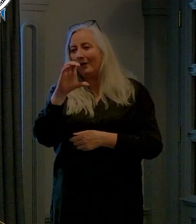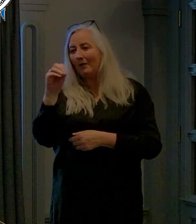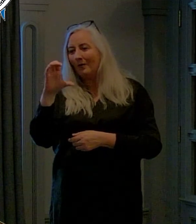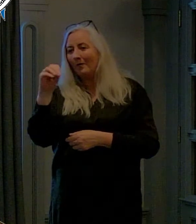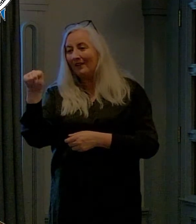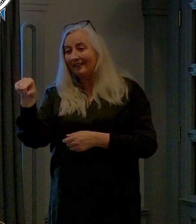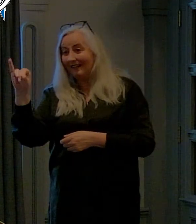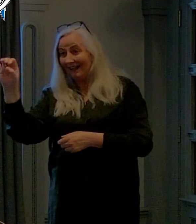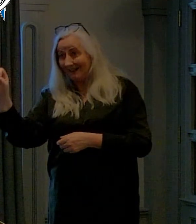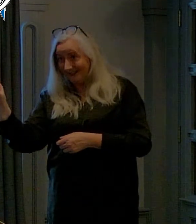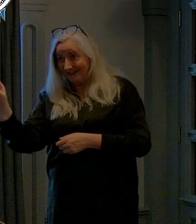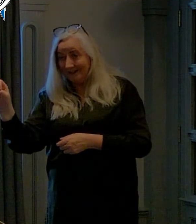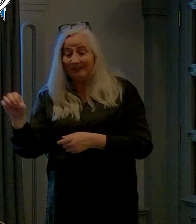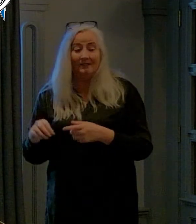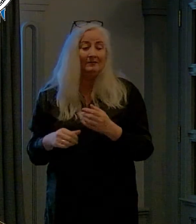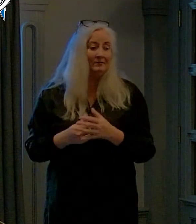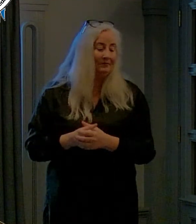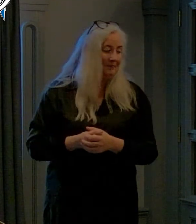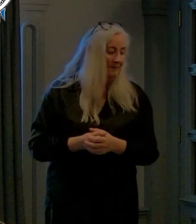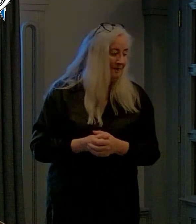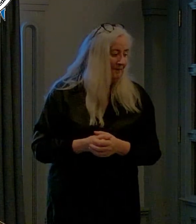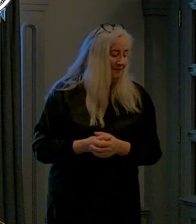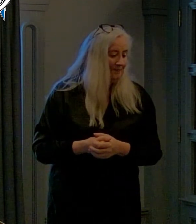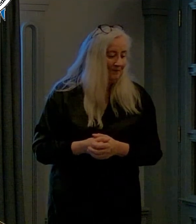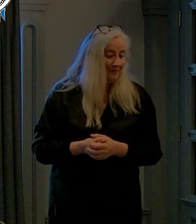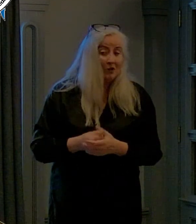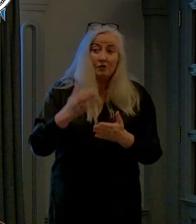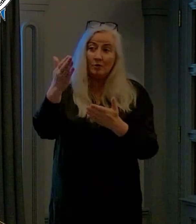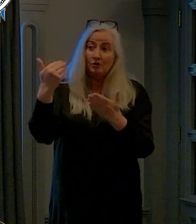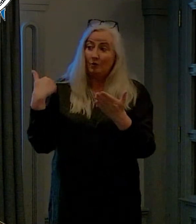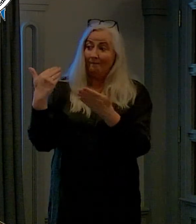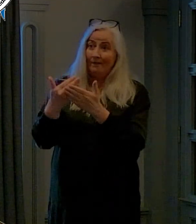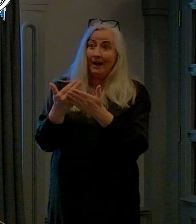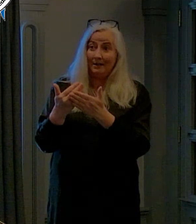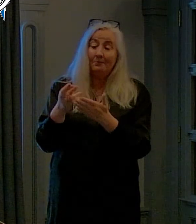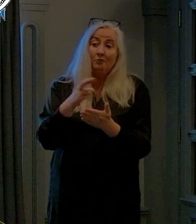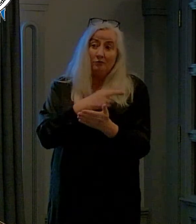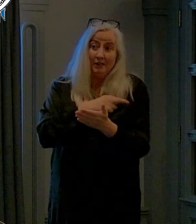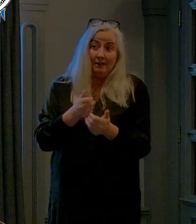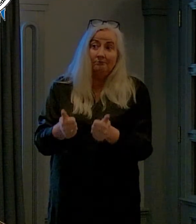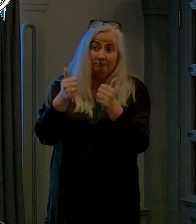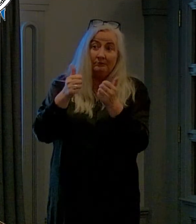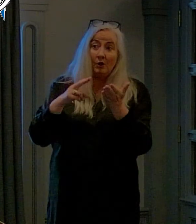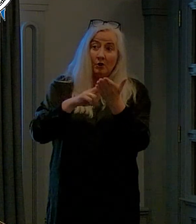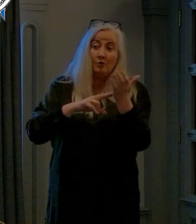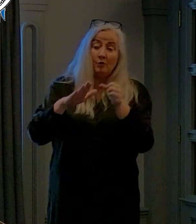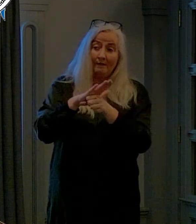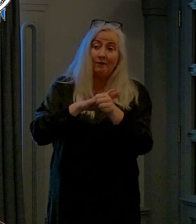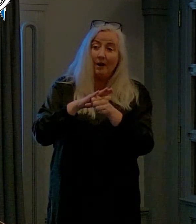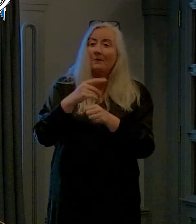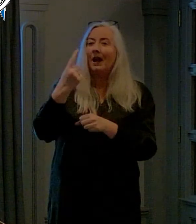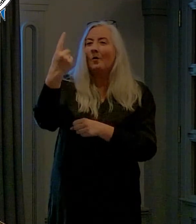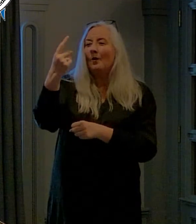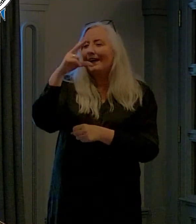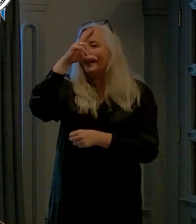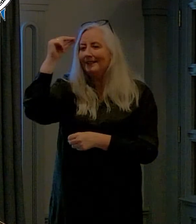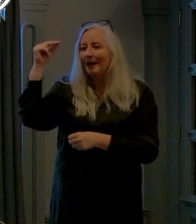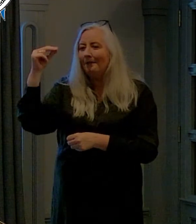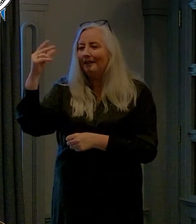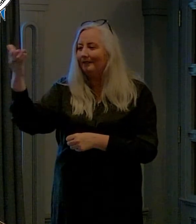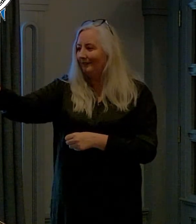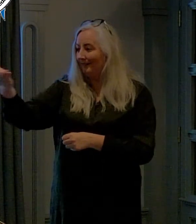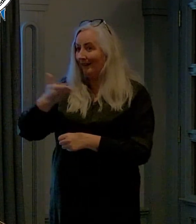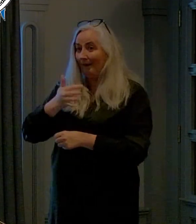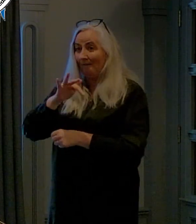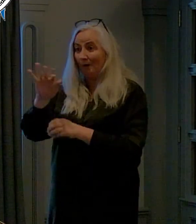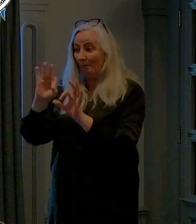actually it's been quite fruitful. One of the things that I would have brought forward from the